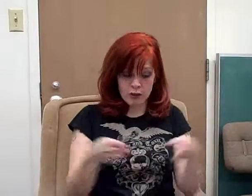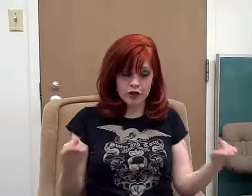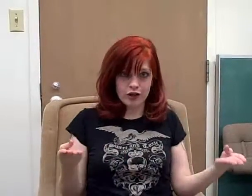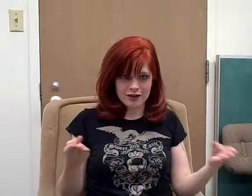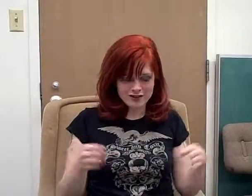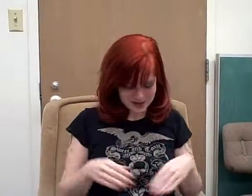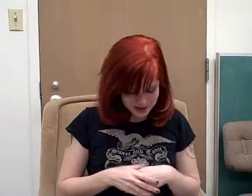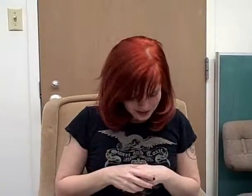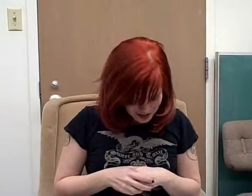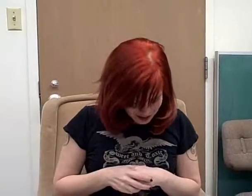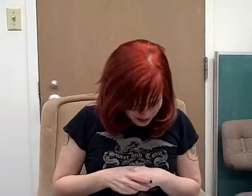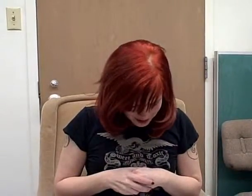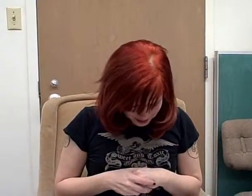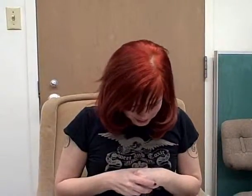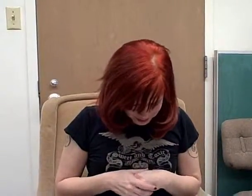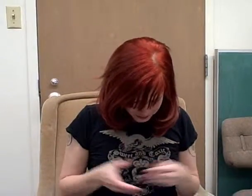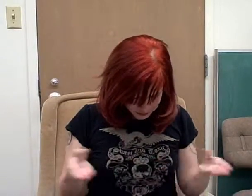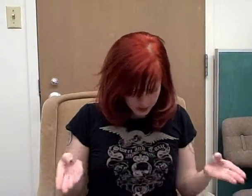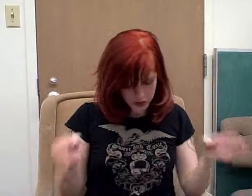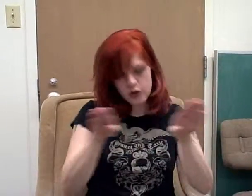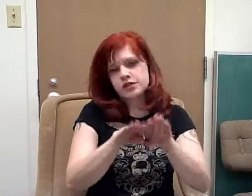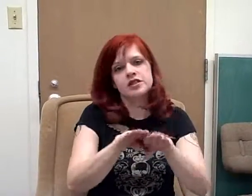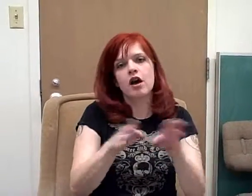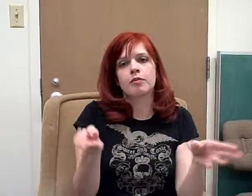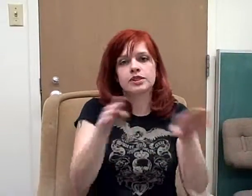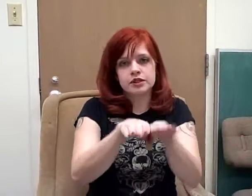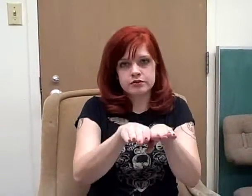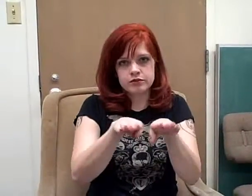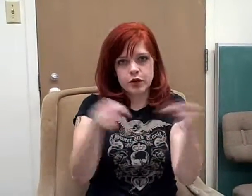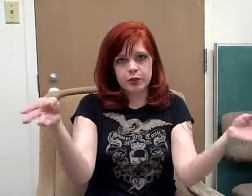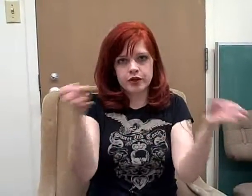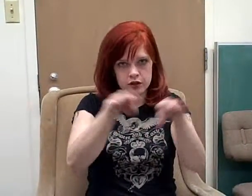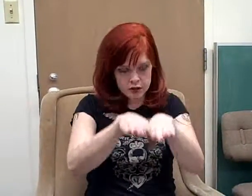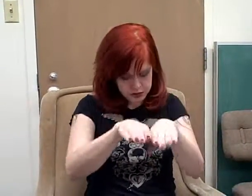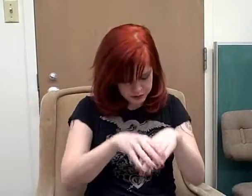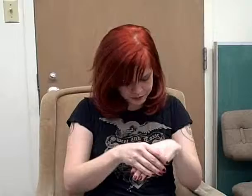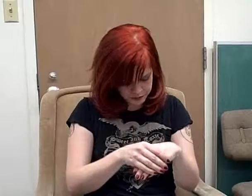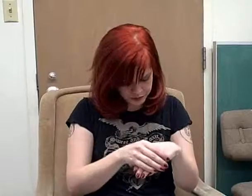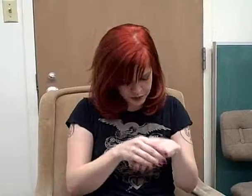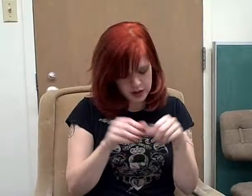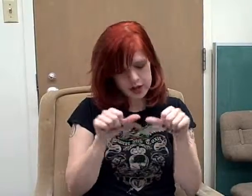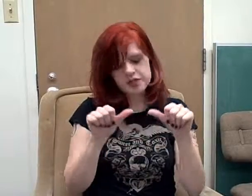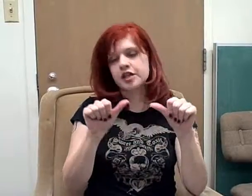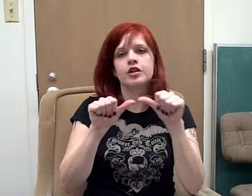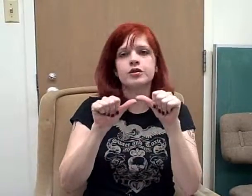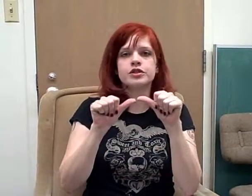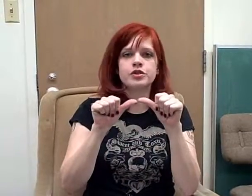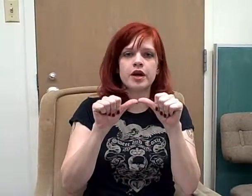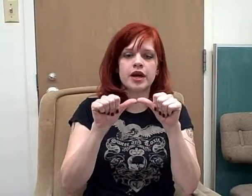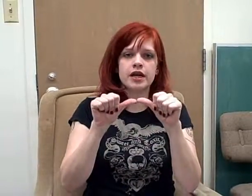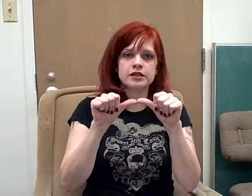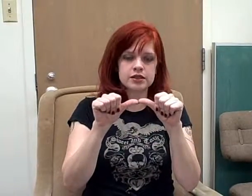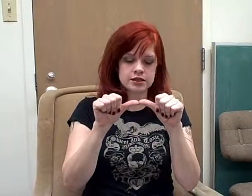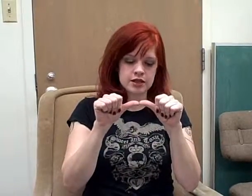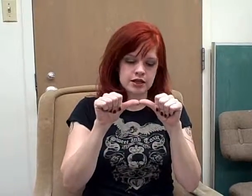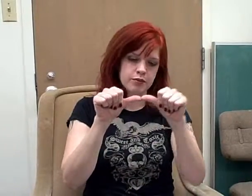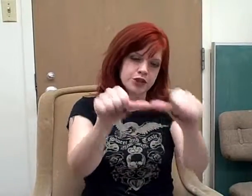your legs. Close is the opposite, open and close. Continue is 2 A hands, pushing